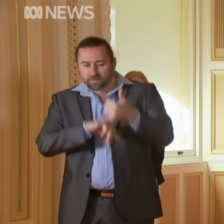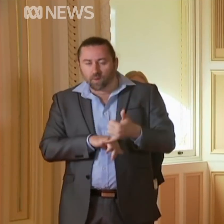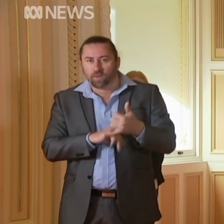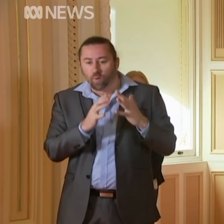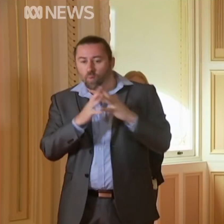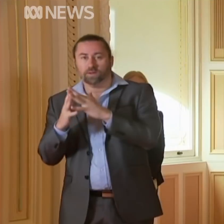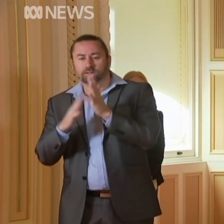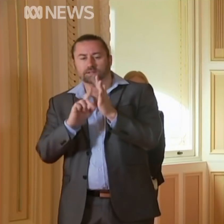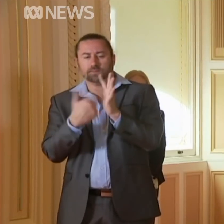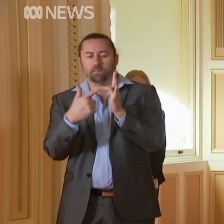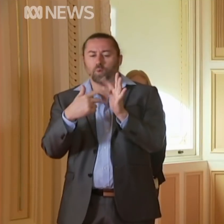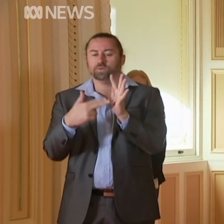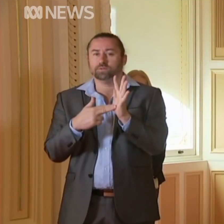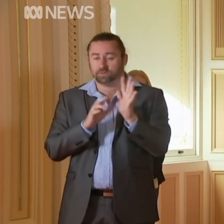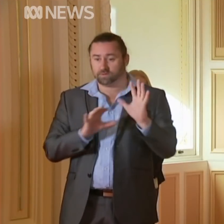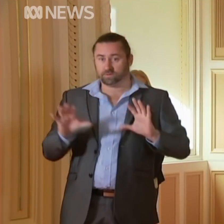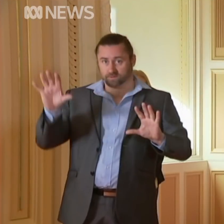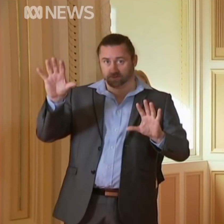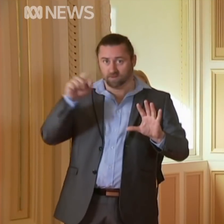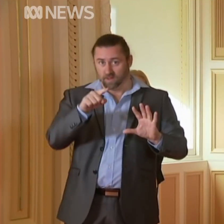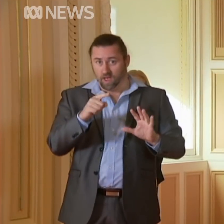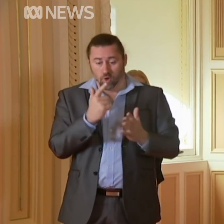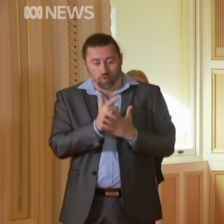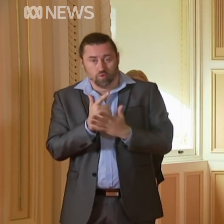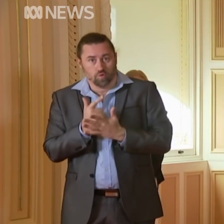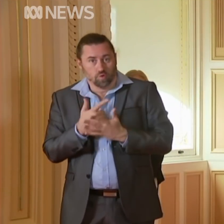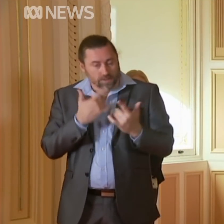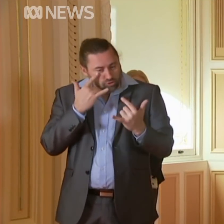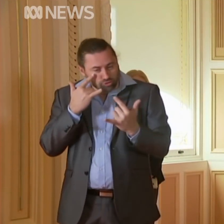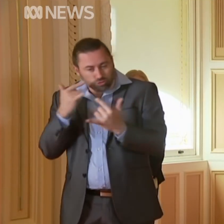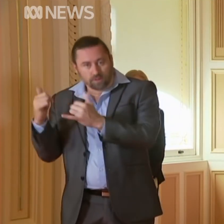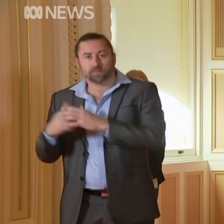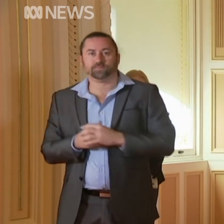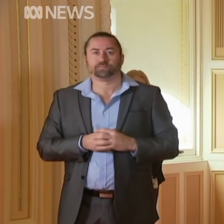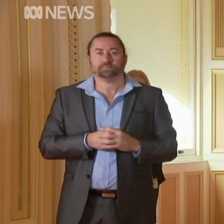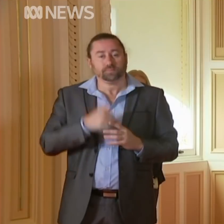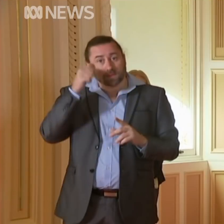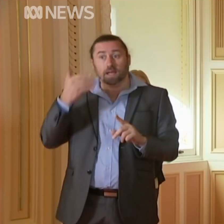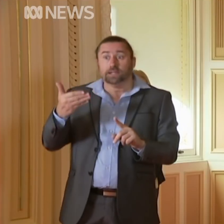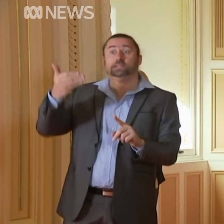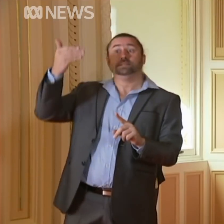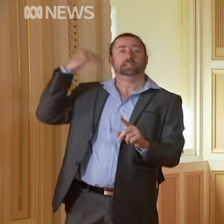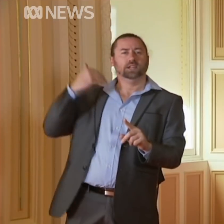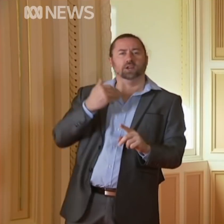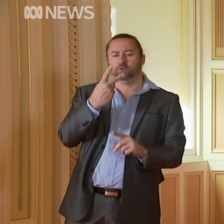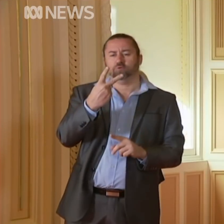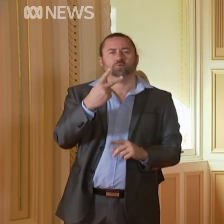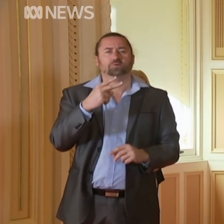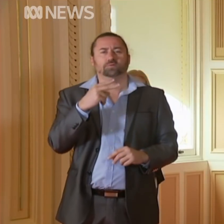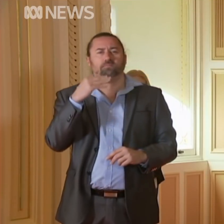and West Moreton. You'll recall that in our rapid response phase to the last outbreak, we peaked at